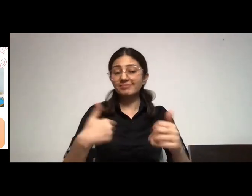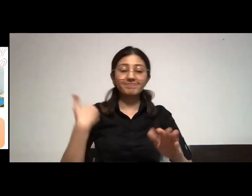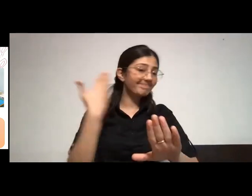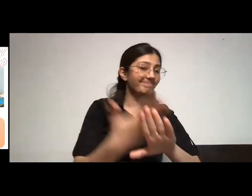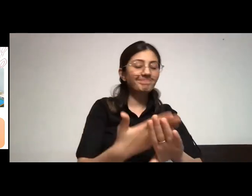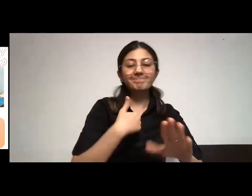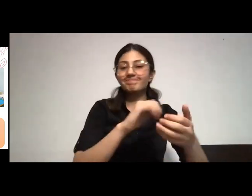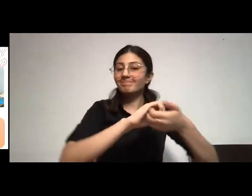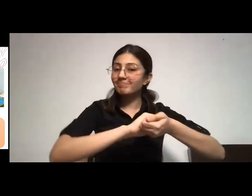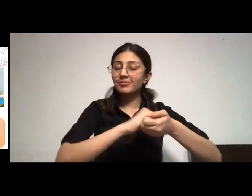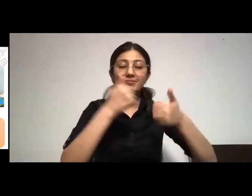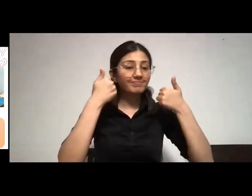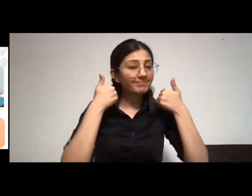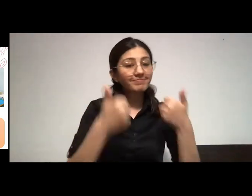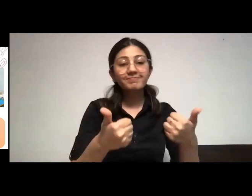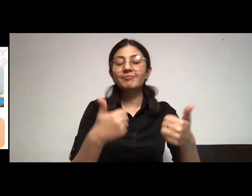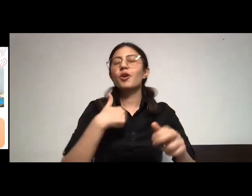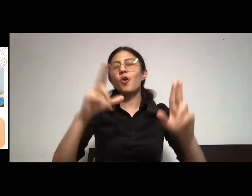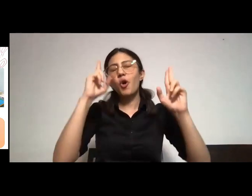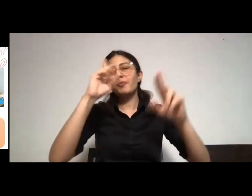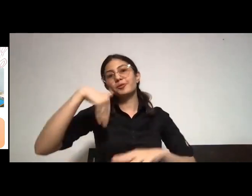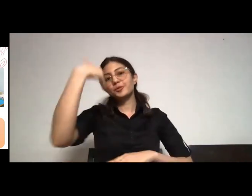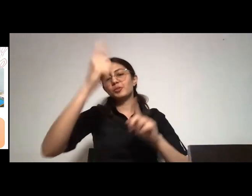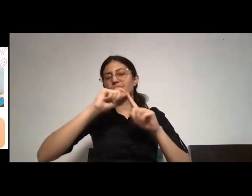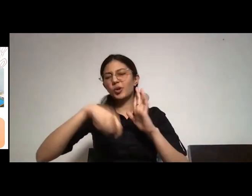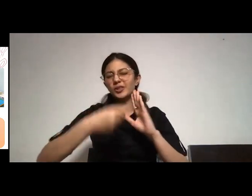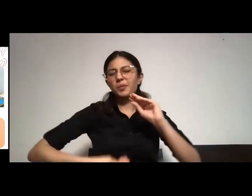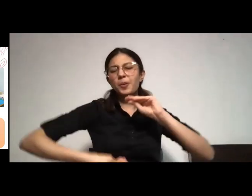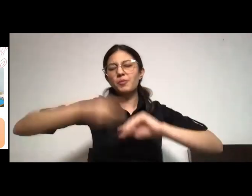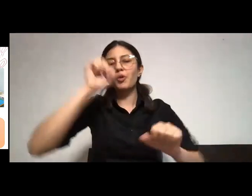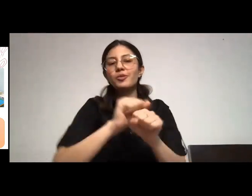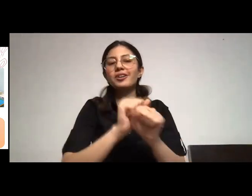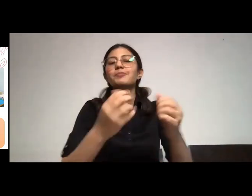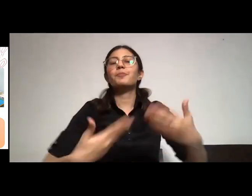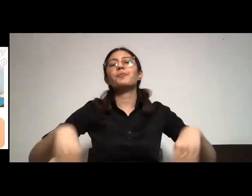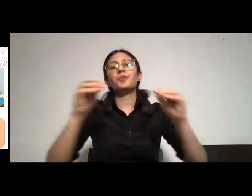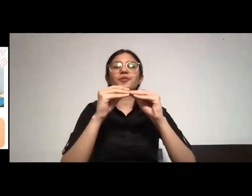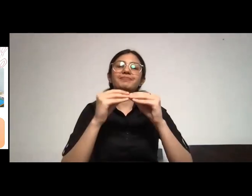hoping that we can do a lot together going forward. Thank you.